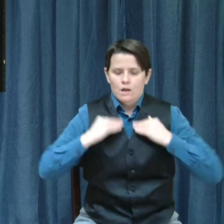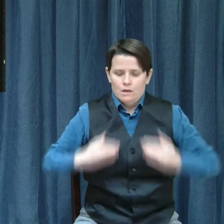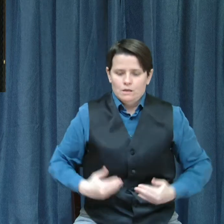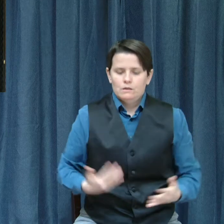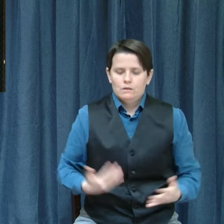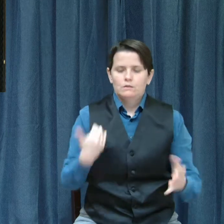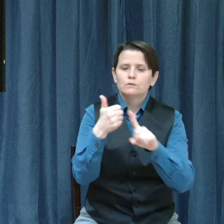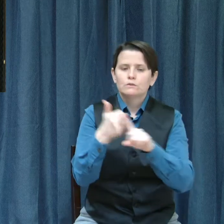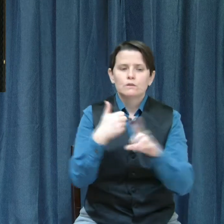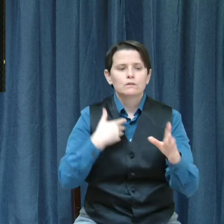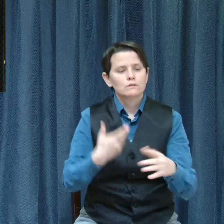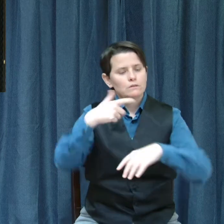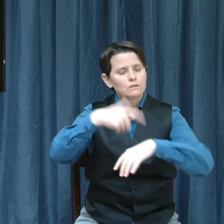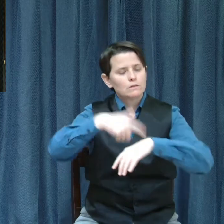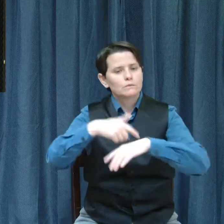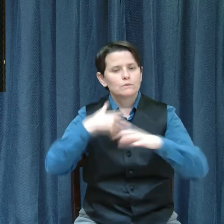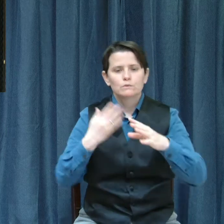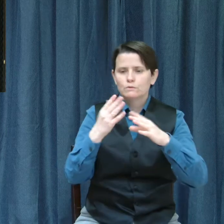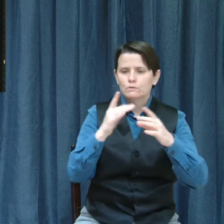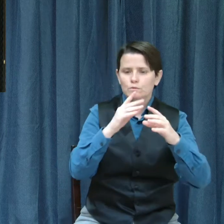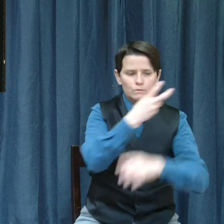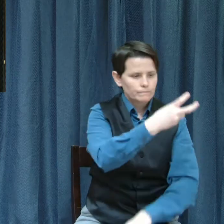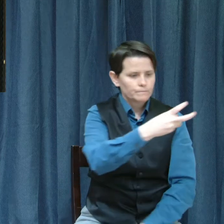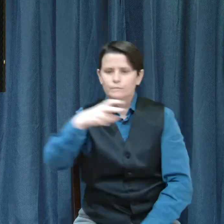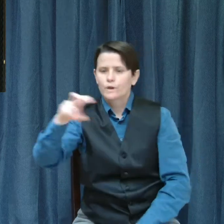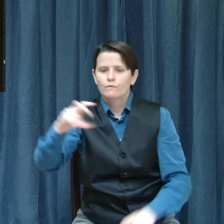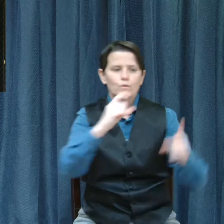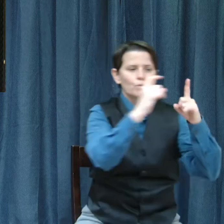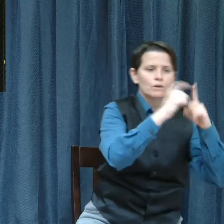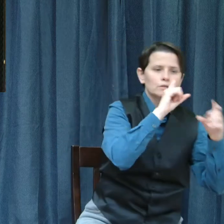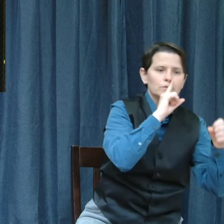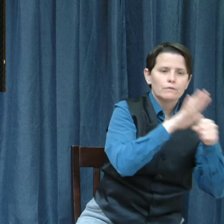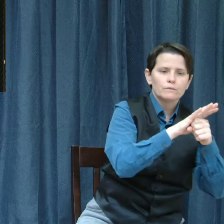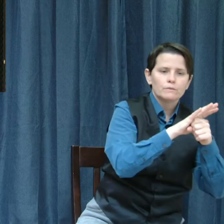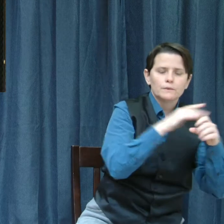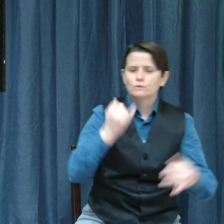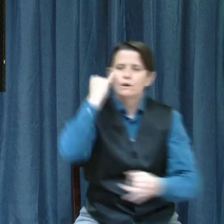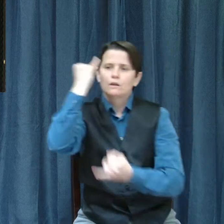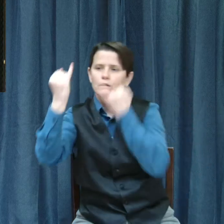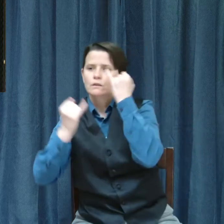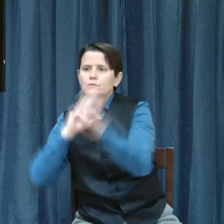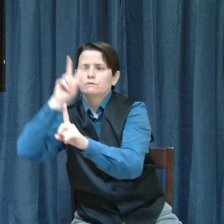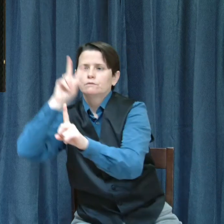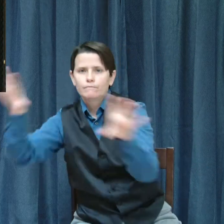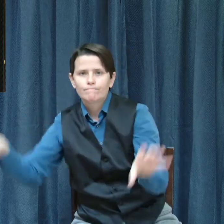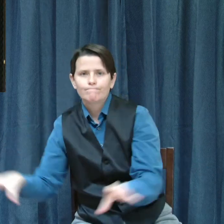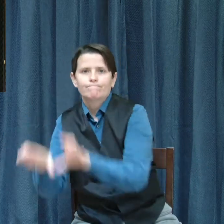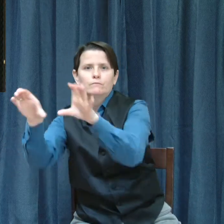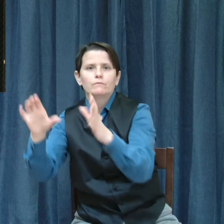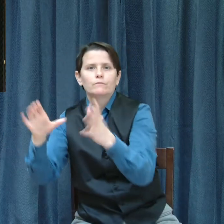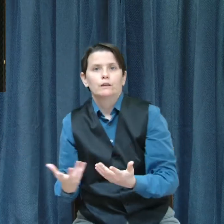of affirmation and ideals to implementation and action. We're being called